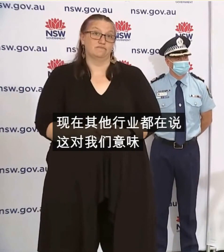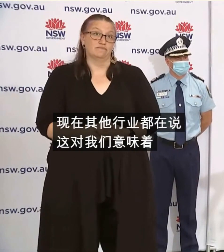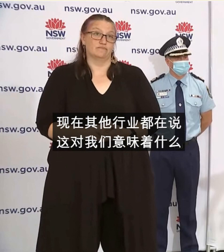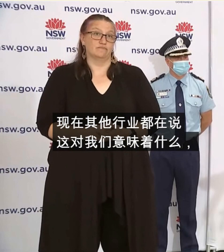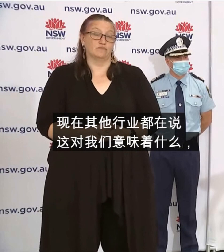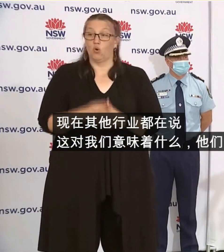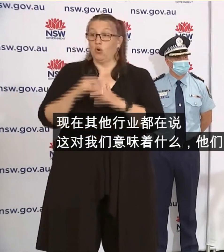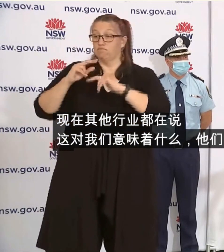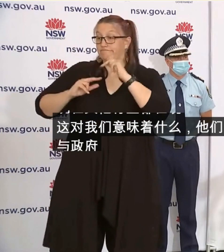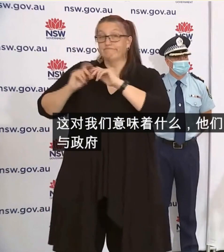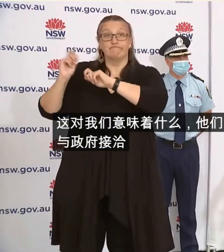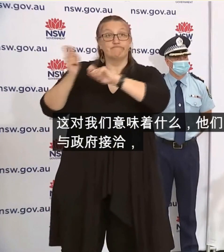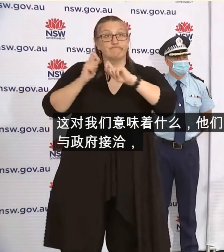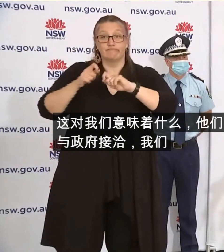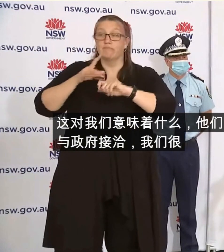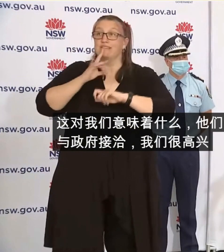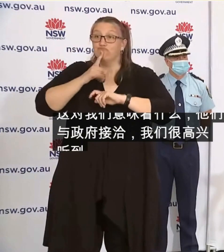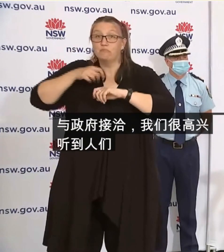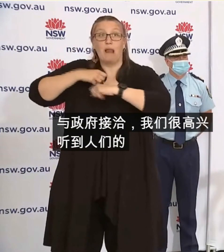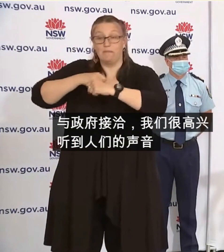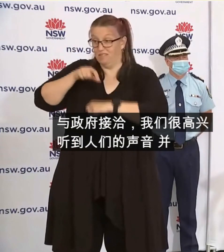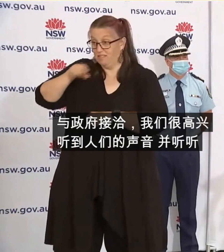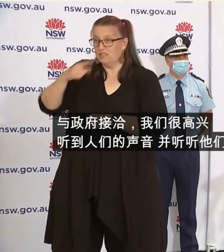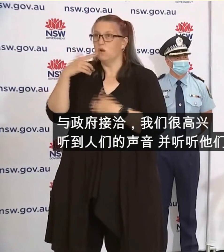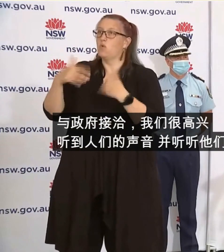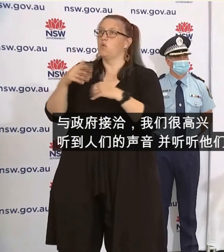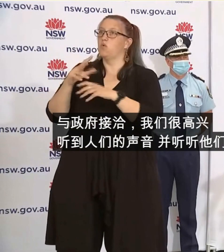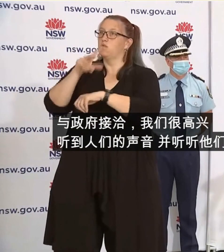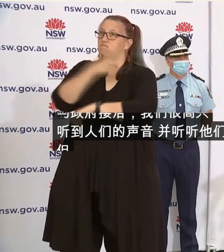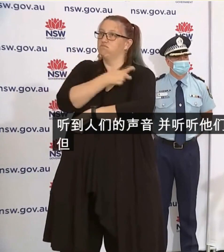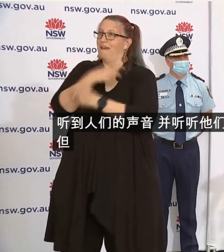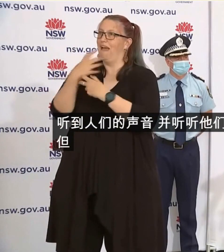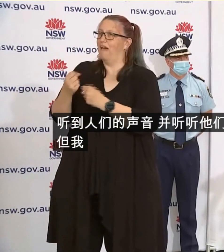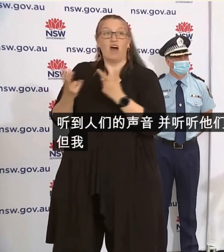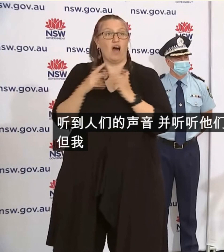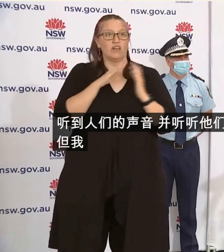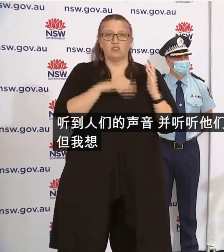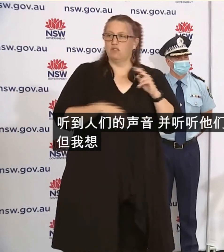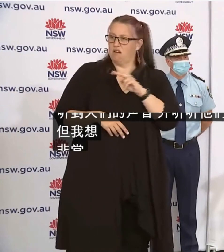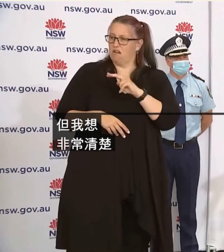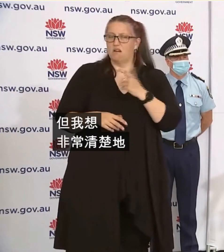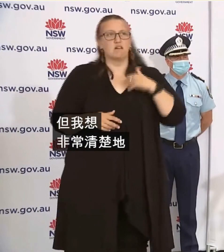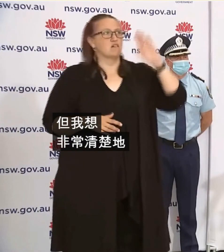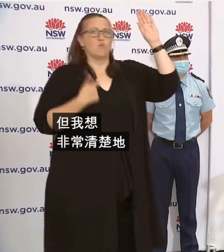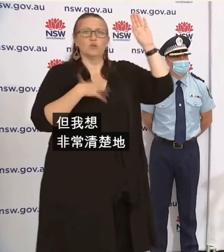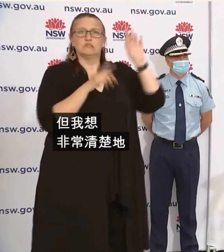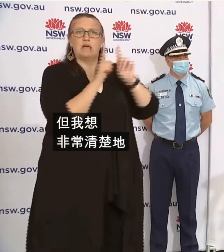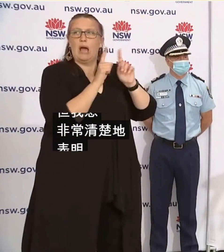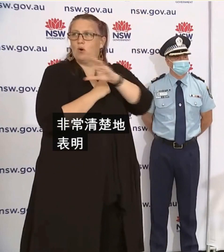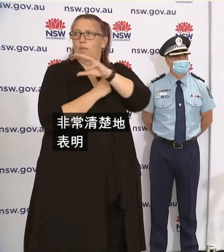what does that mean for us? And they've approached government, and we're happy to hear people and hear what proposals they have to put forward. But I want to make very